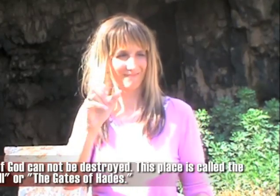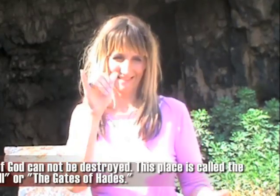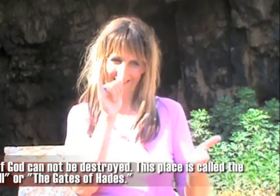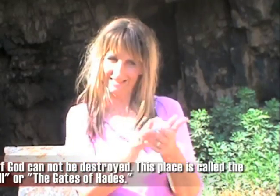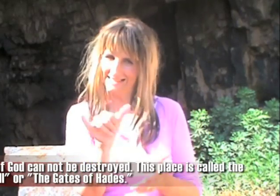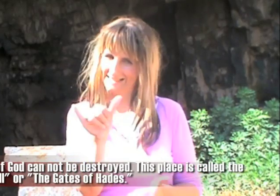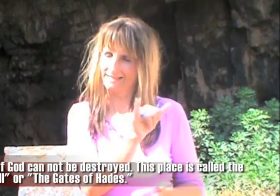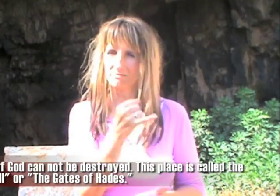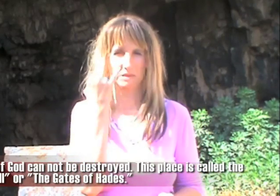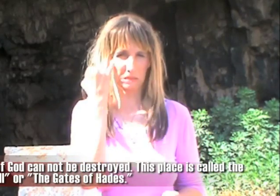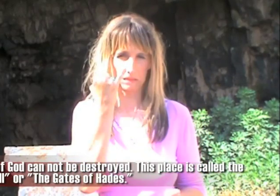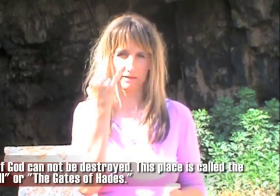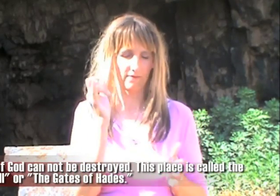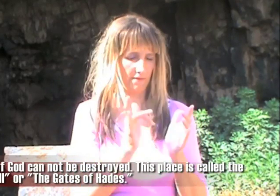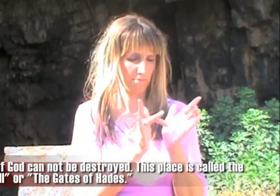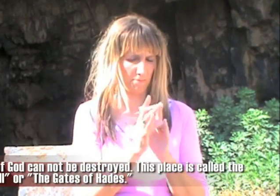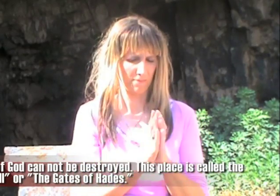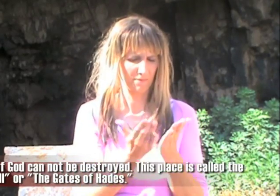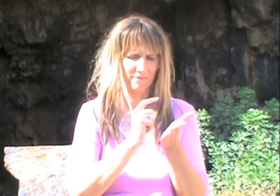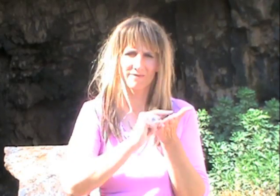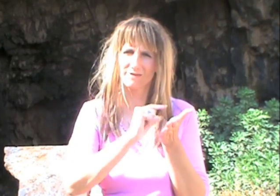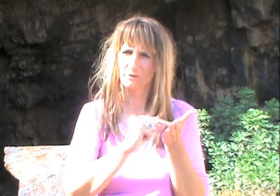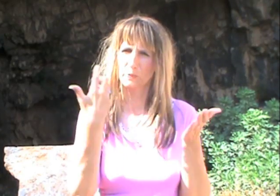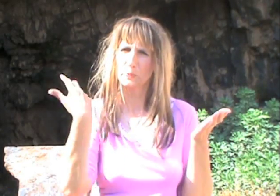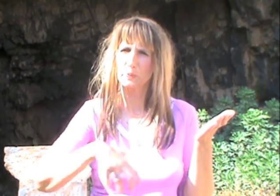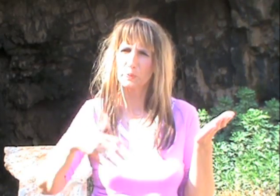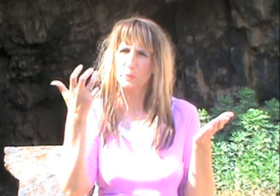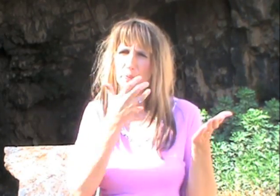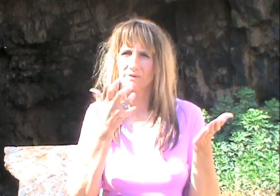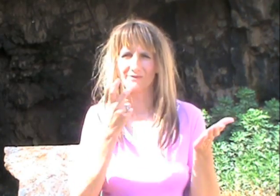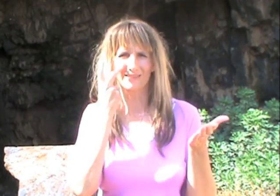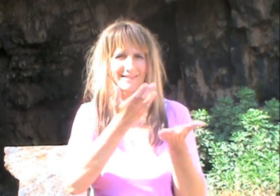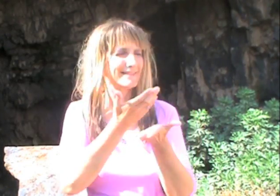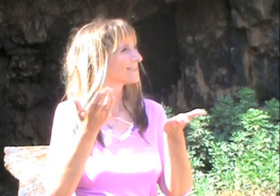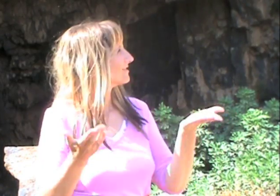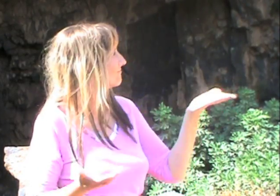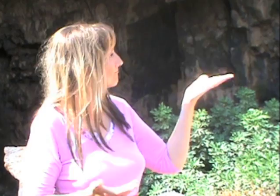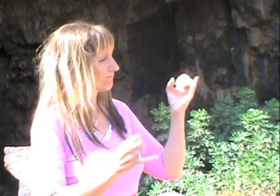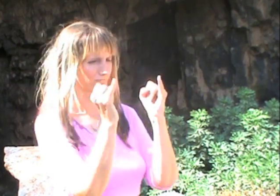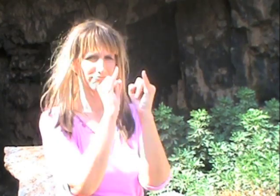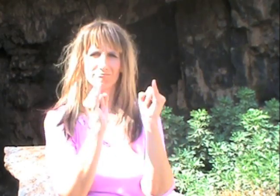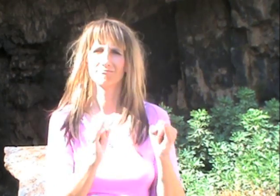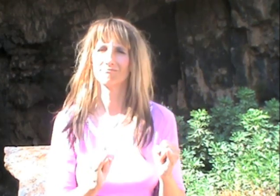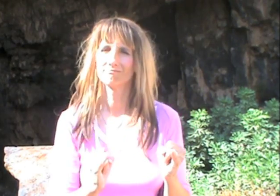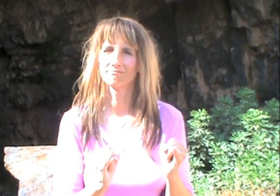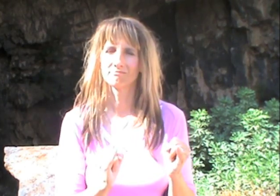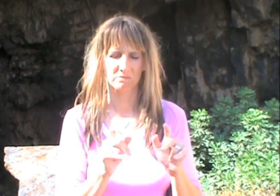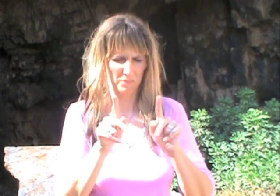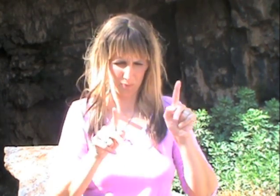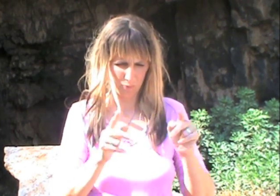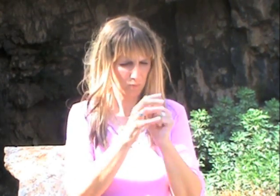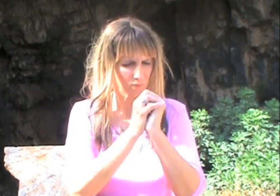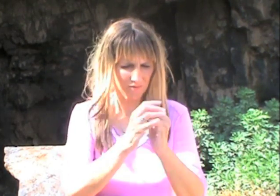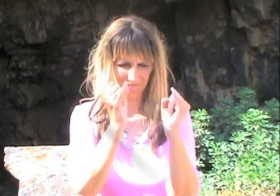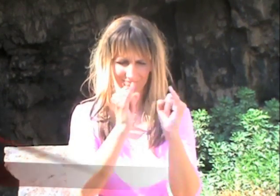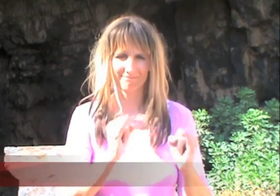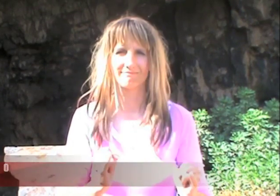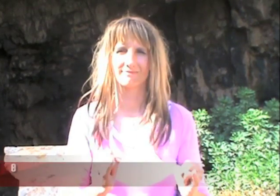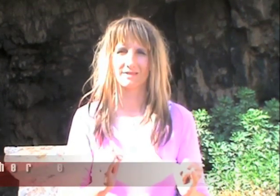Hades. The same idea where the Bible talks about how the church can't be destroyed. Here we see there are idols